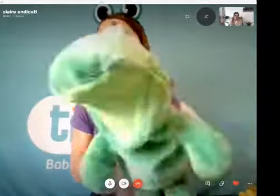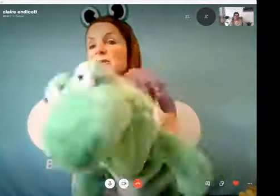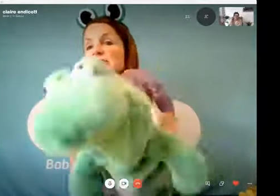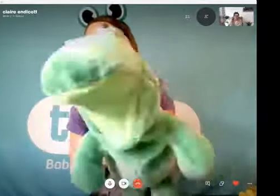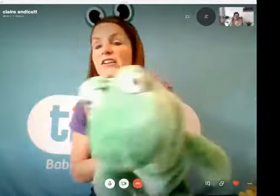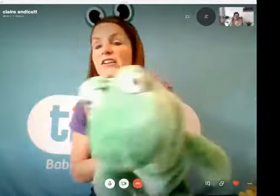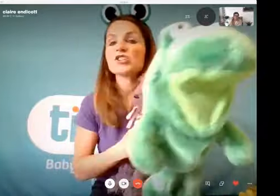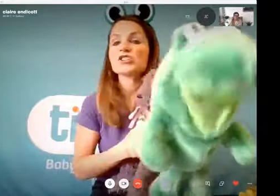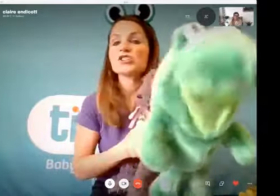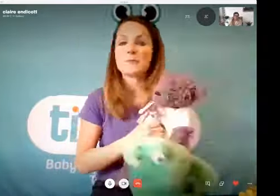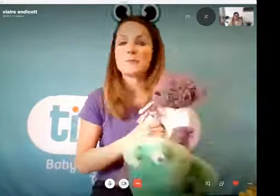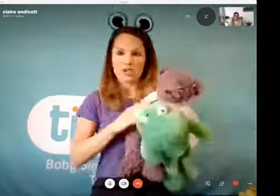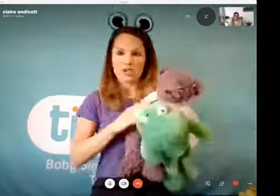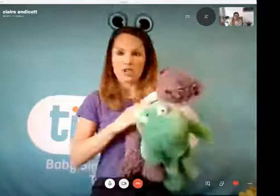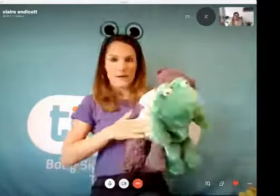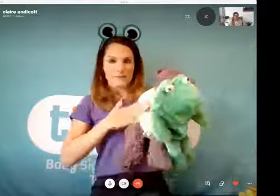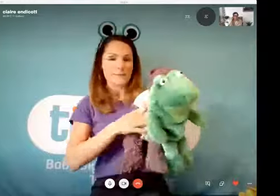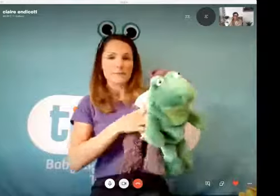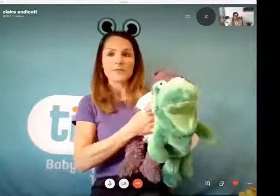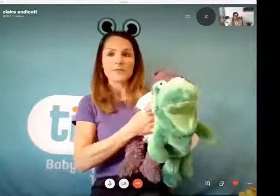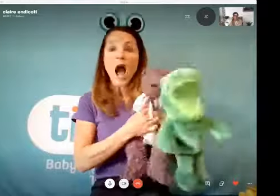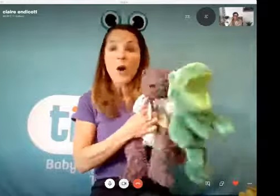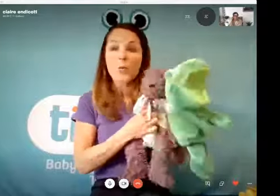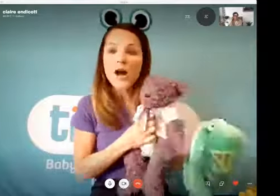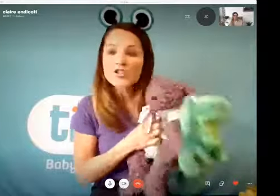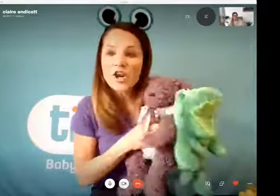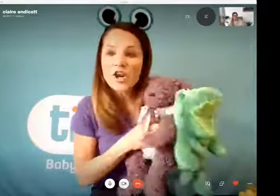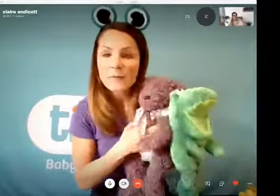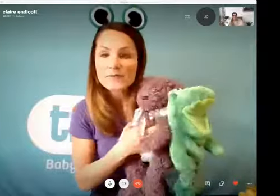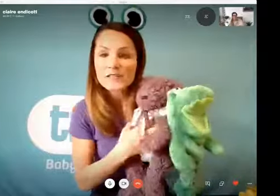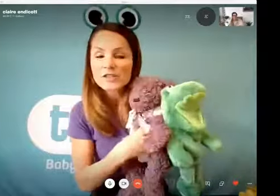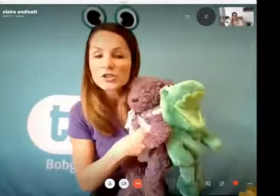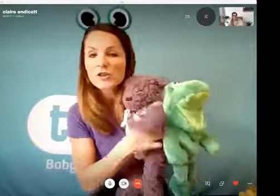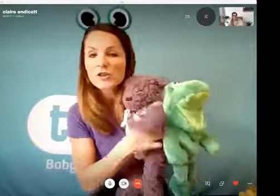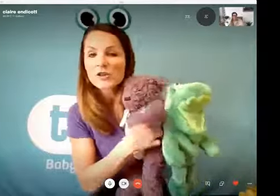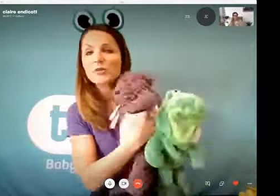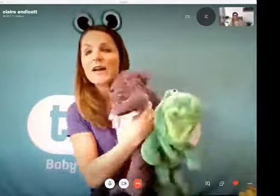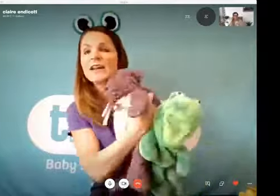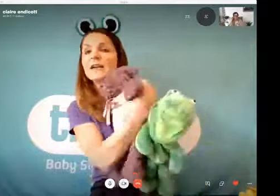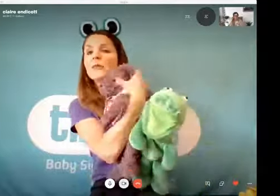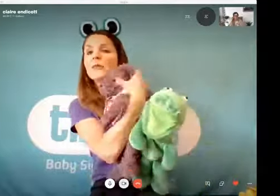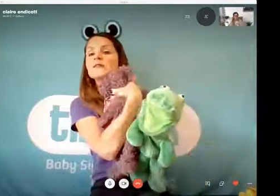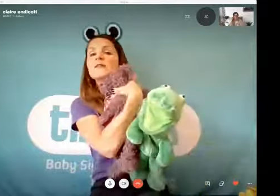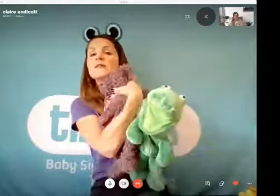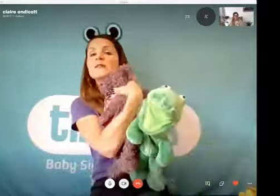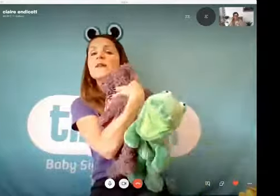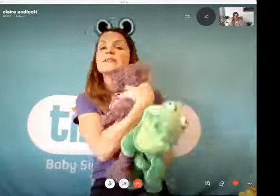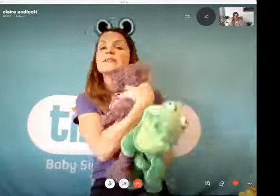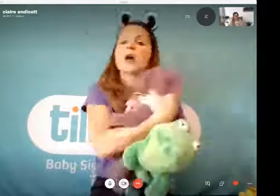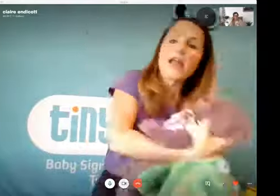delicious grubs. Yum, yum. One jumped into the pool. Ready, little ones with your babies?